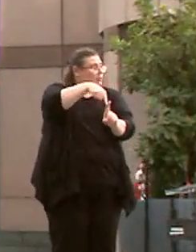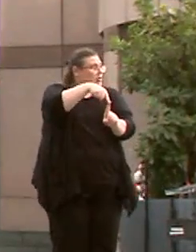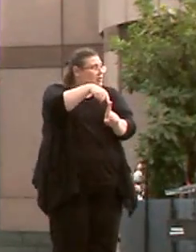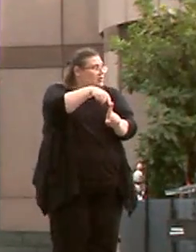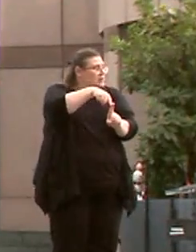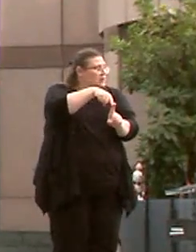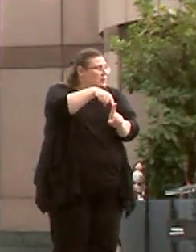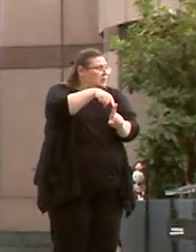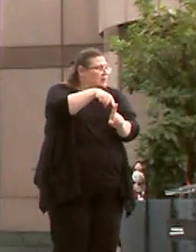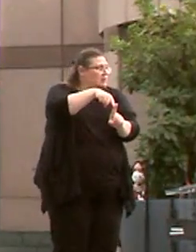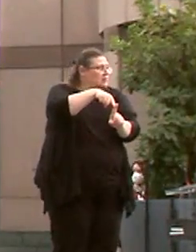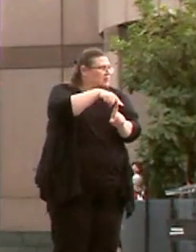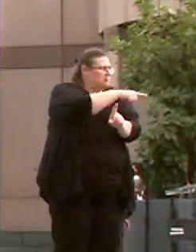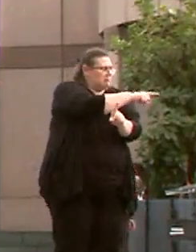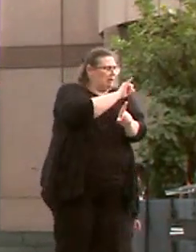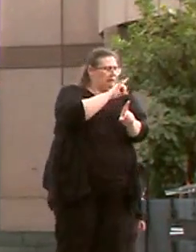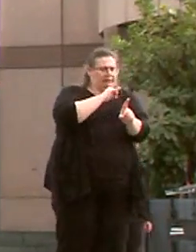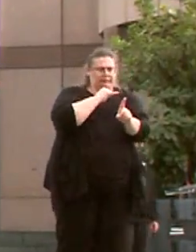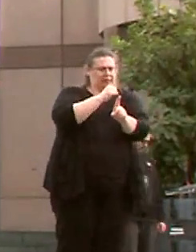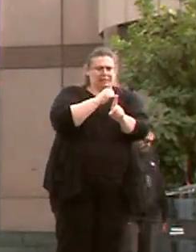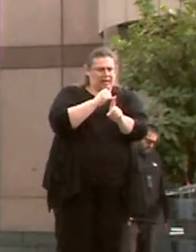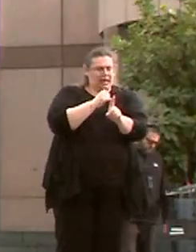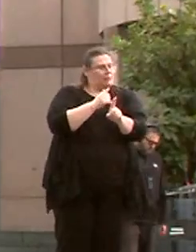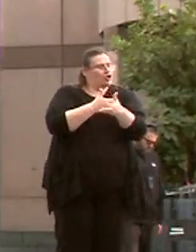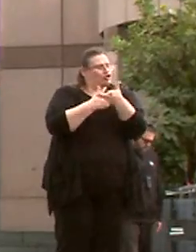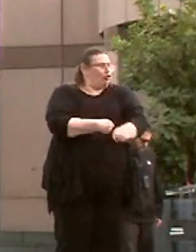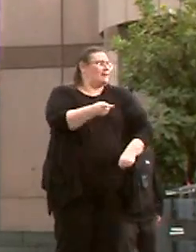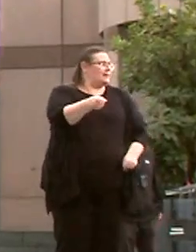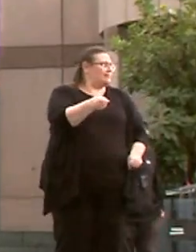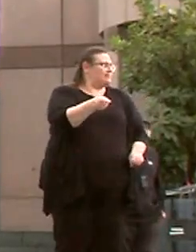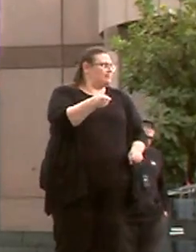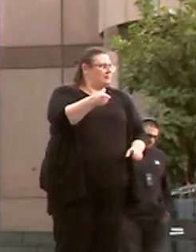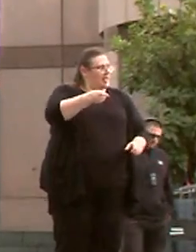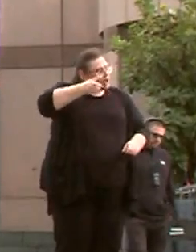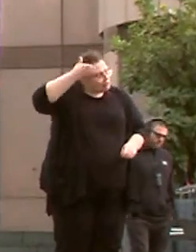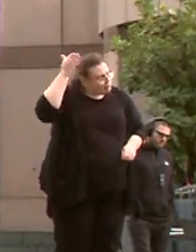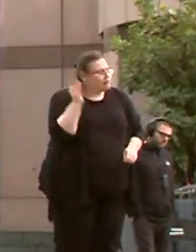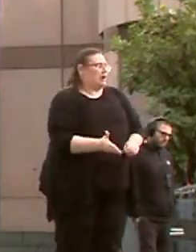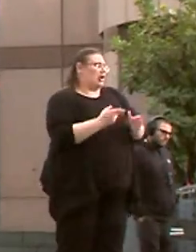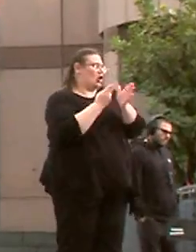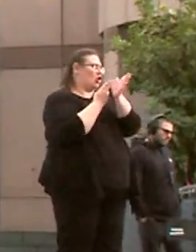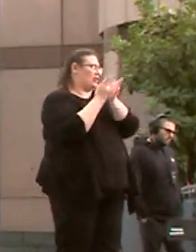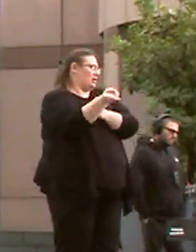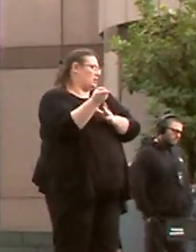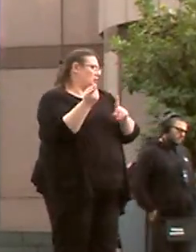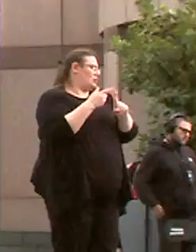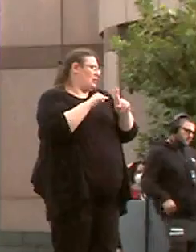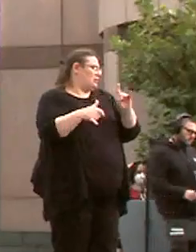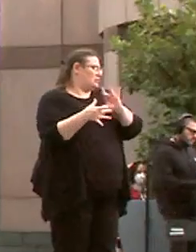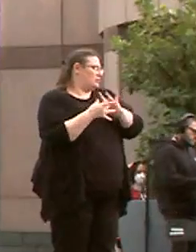you don't have that same identity, trust your creator, that they are bringing that level of authenticity